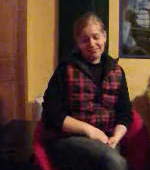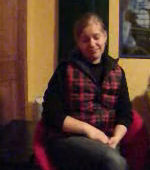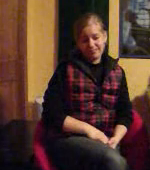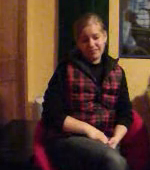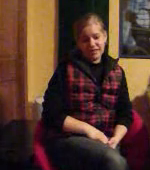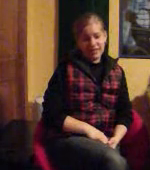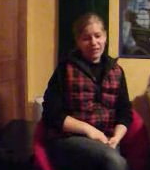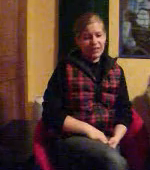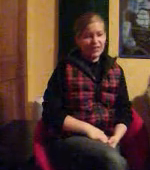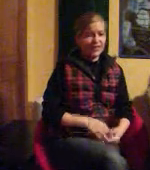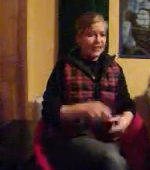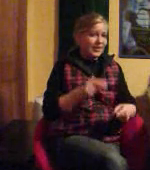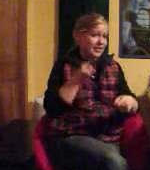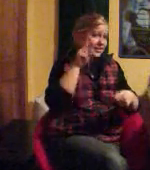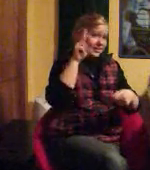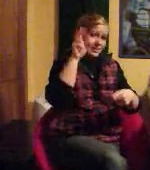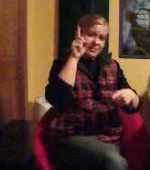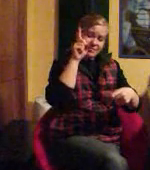She couldn't feed the lamb at the petting zoo.